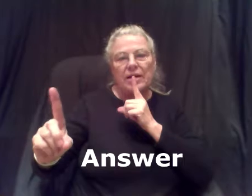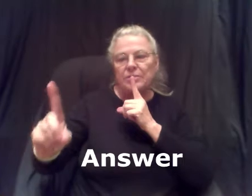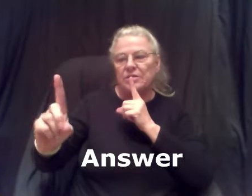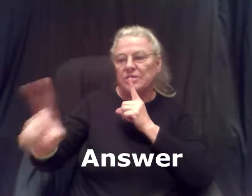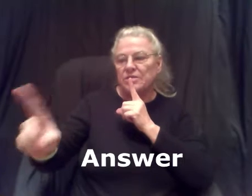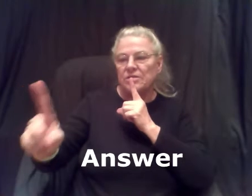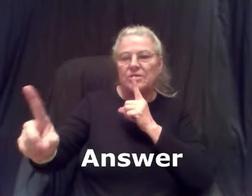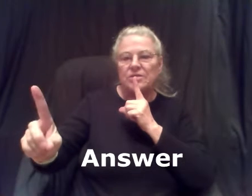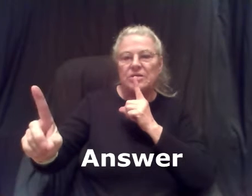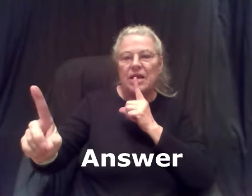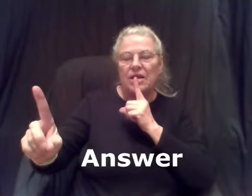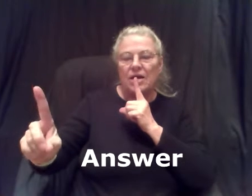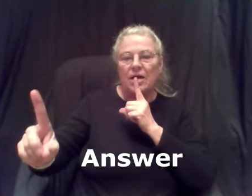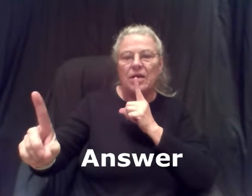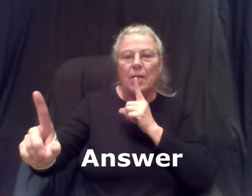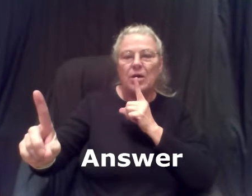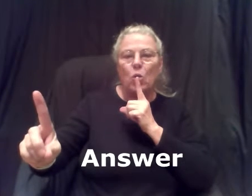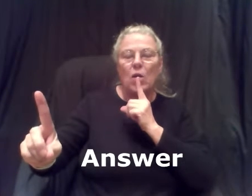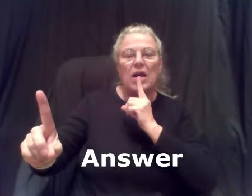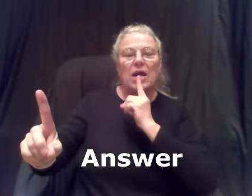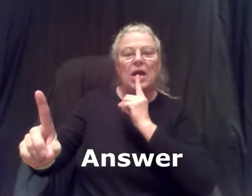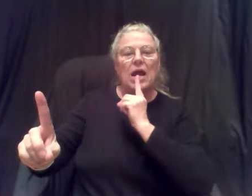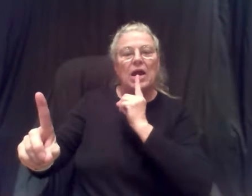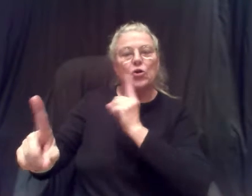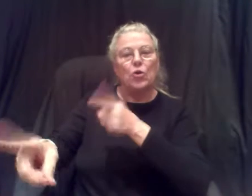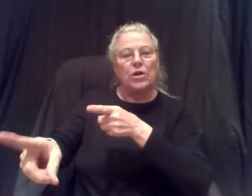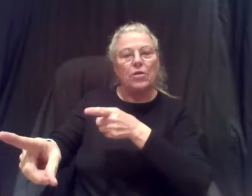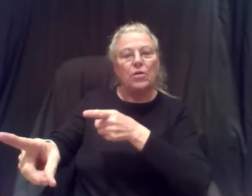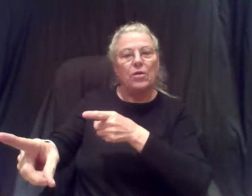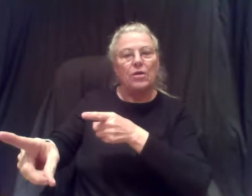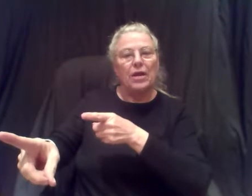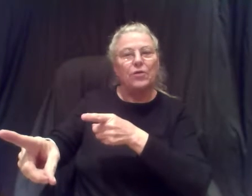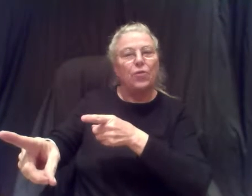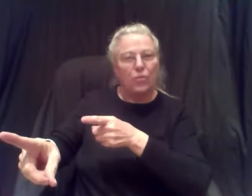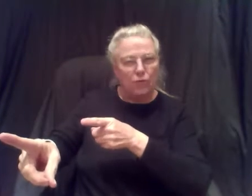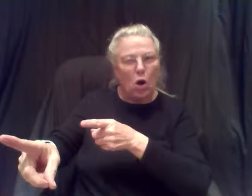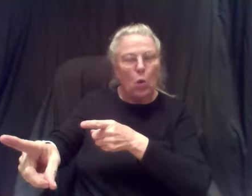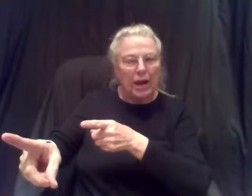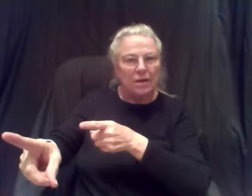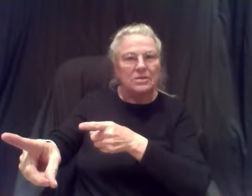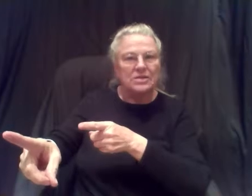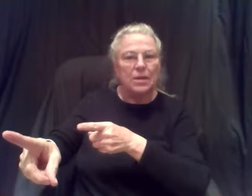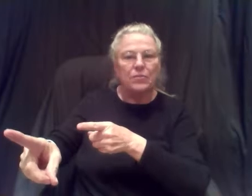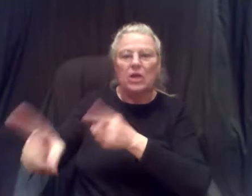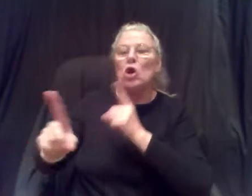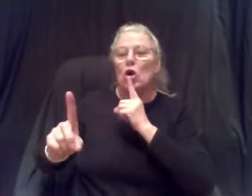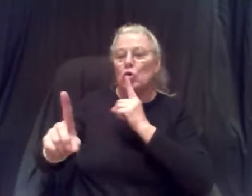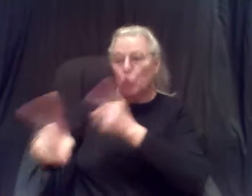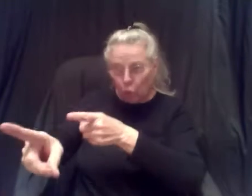lips, the non-dominant away, and you're going to, like you're throwing something toward